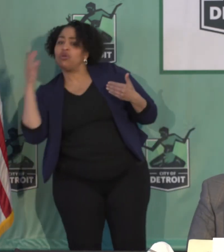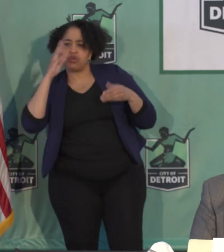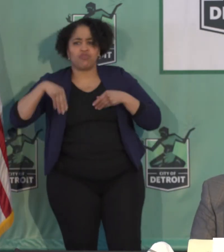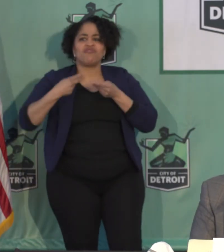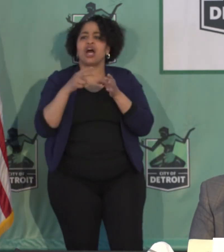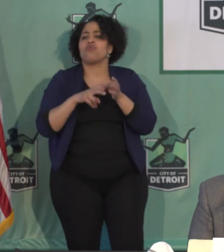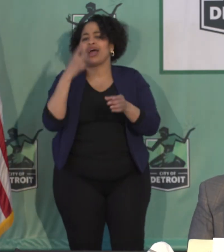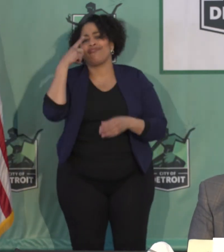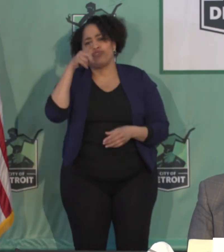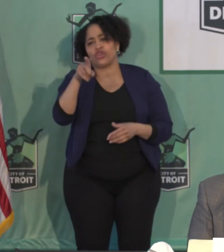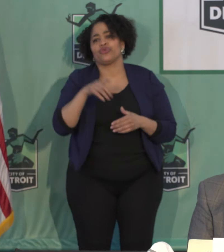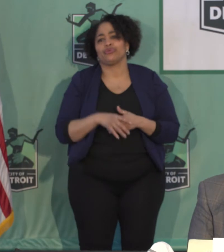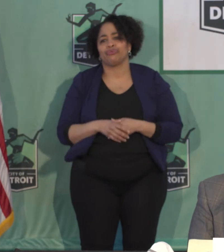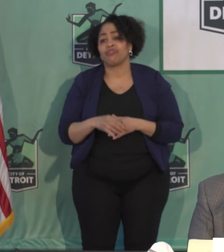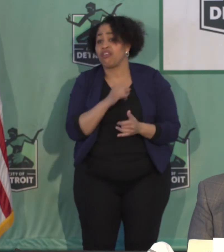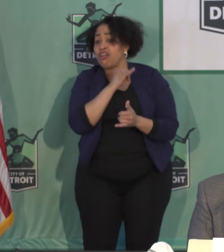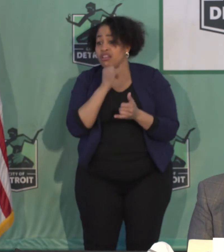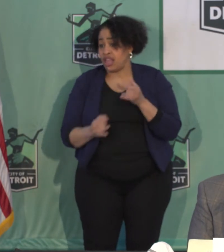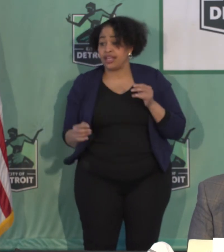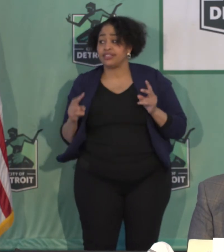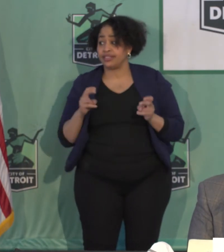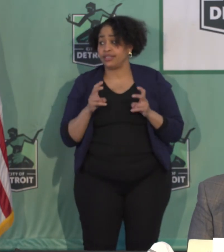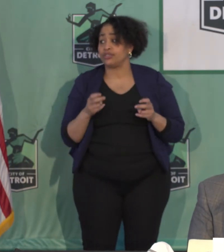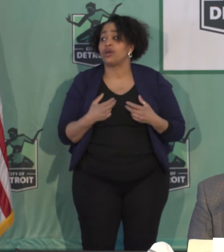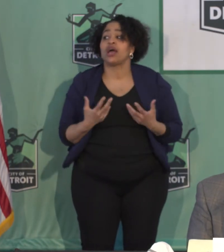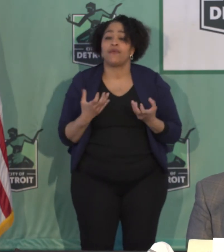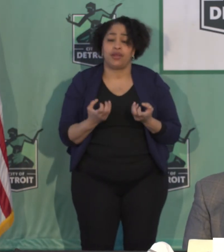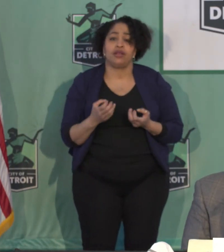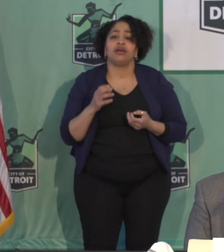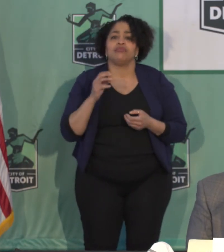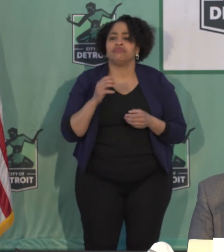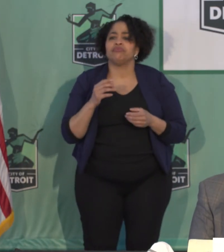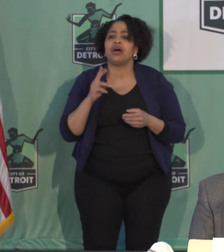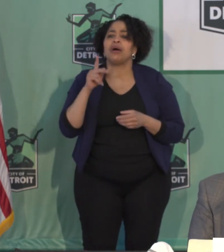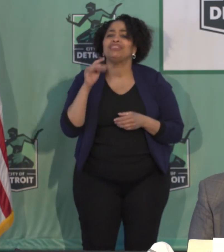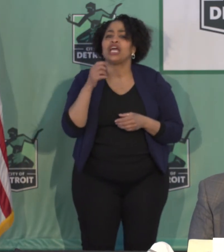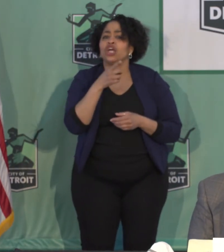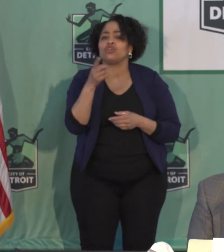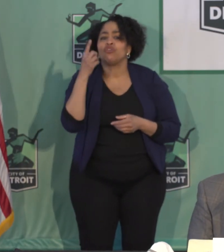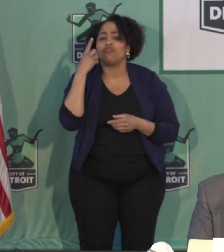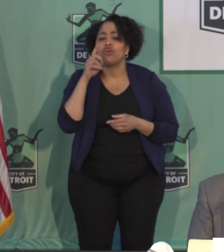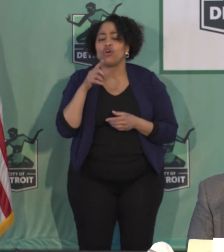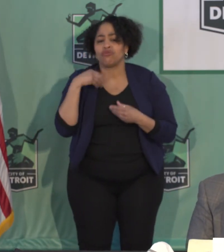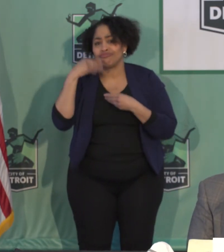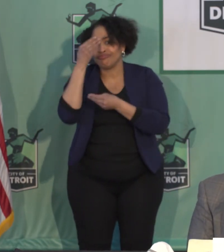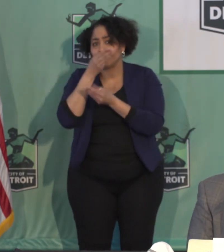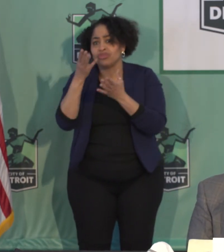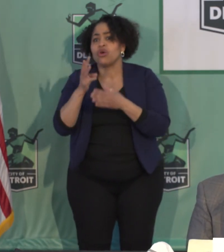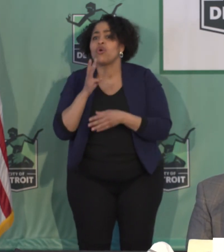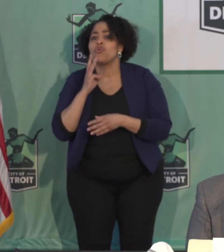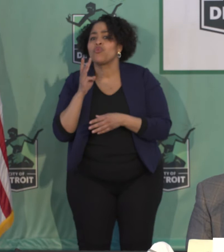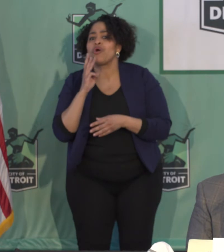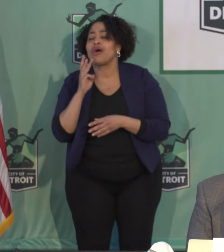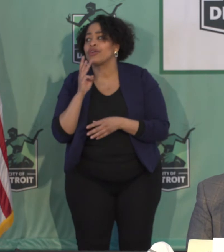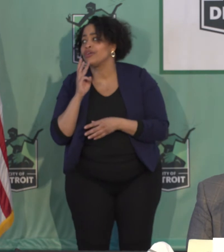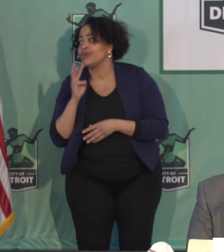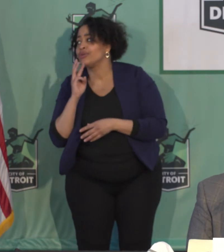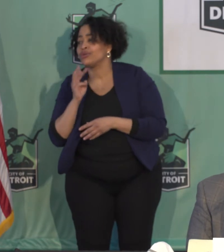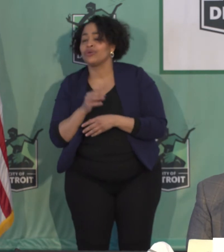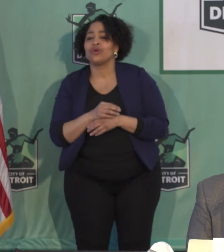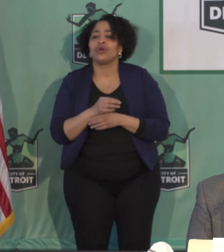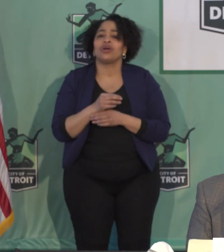you. One last issue that I want to update on today, and that is the water restoration